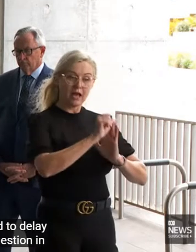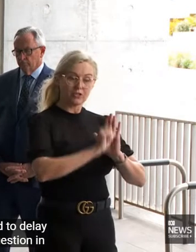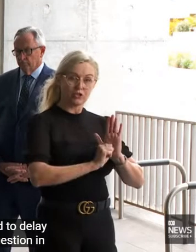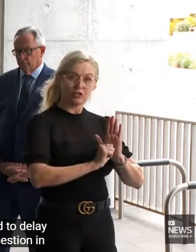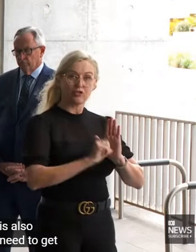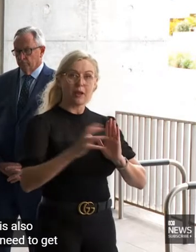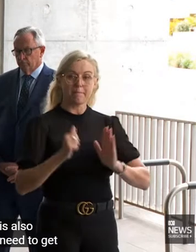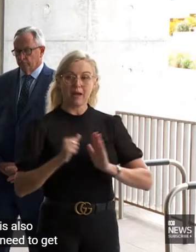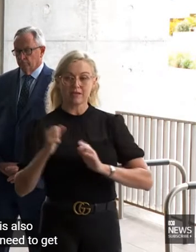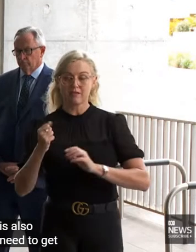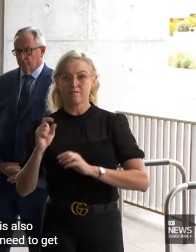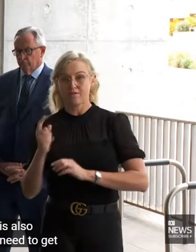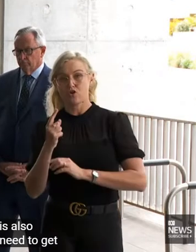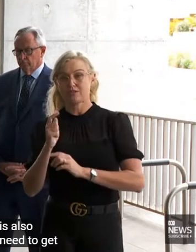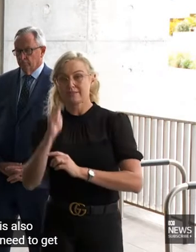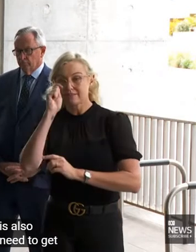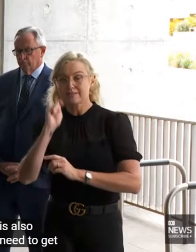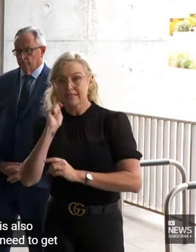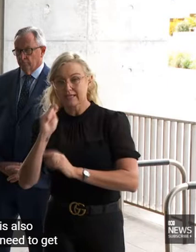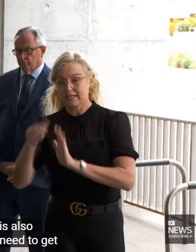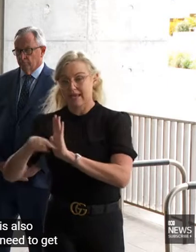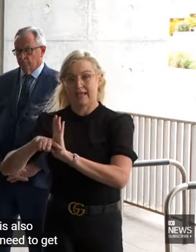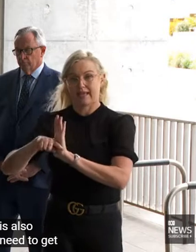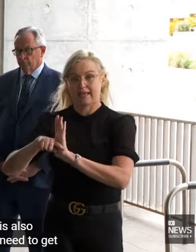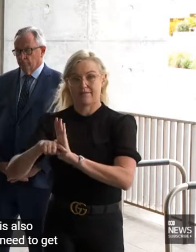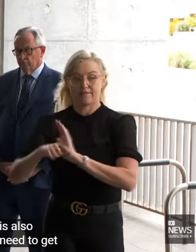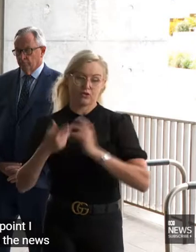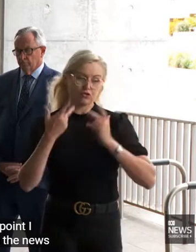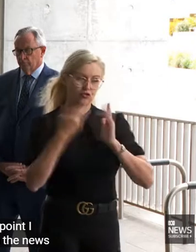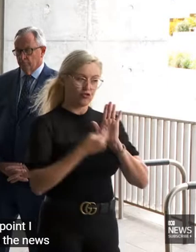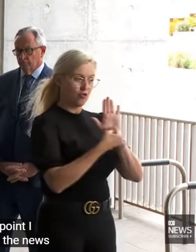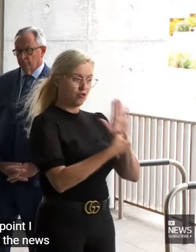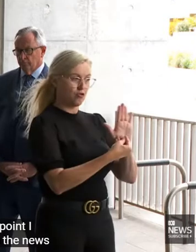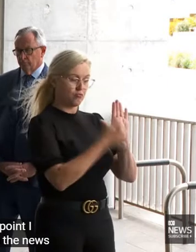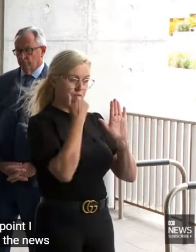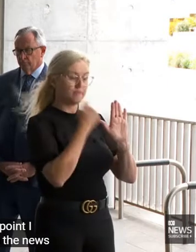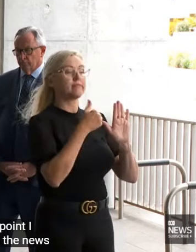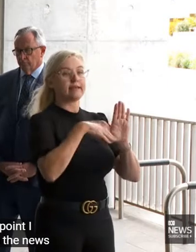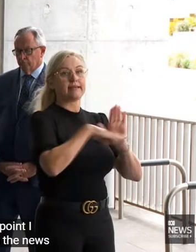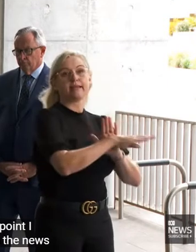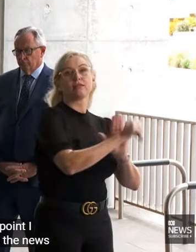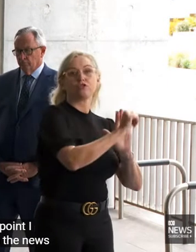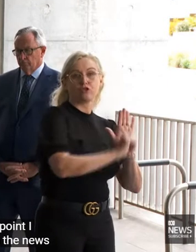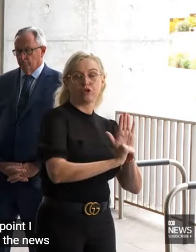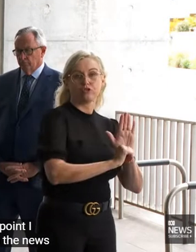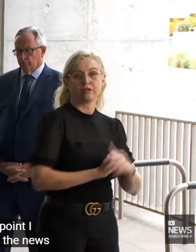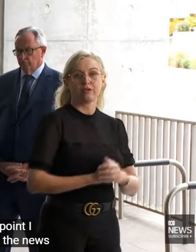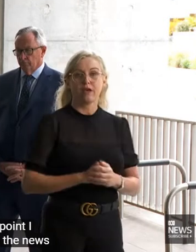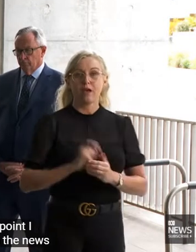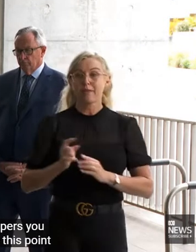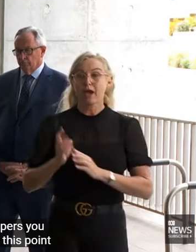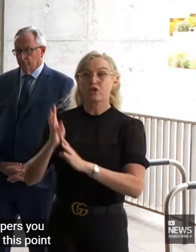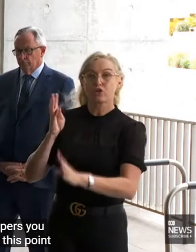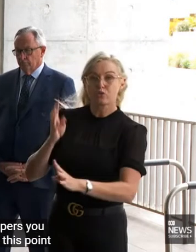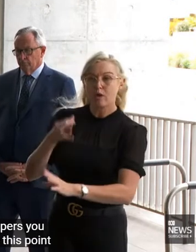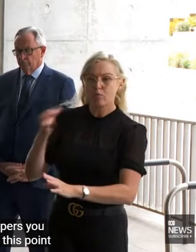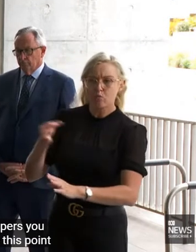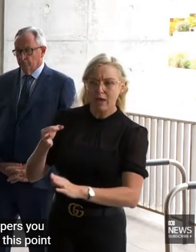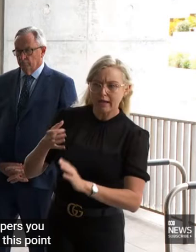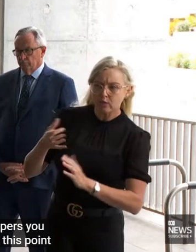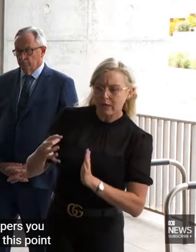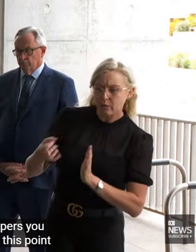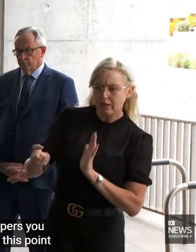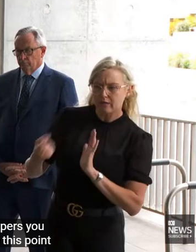appreciate if on the news tonight and in the papers you really make this point about testing, because